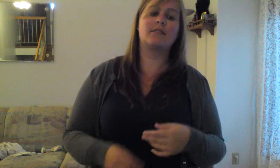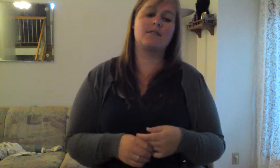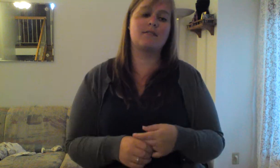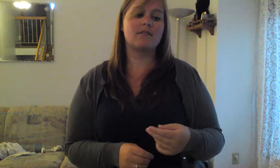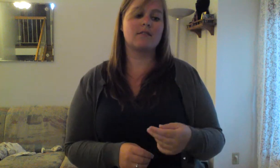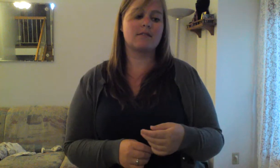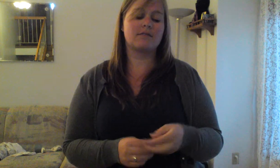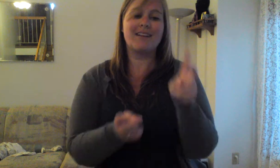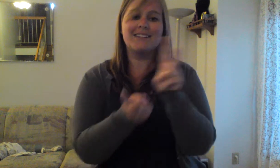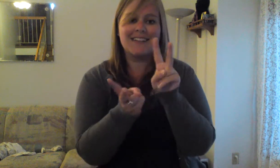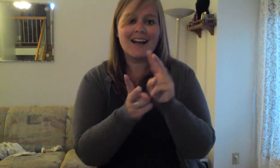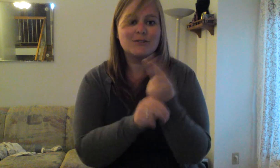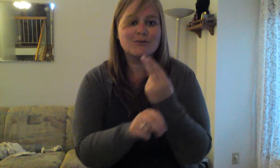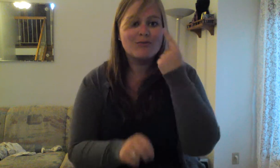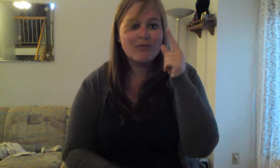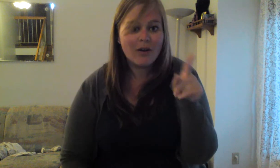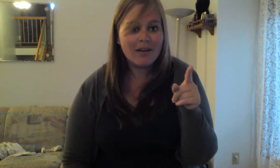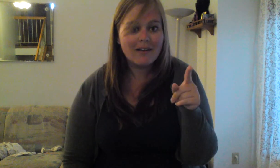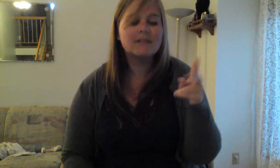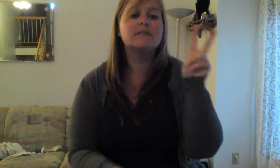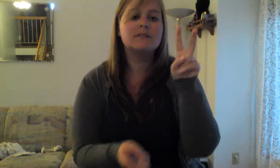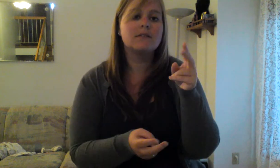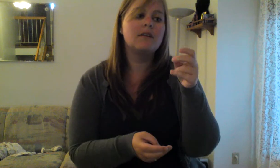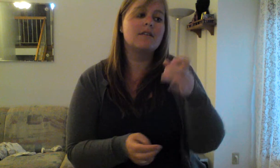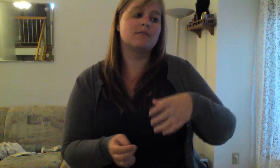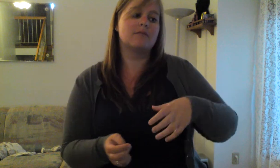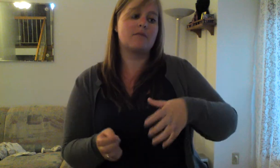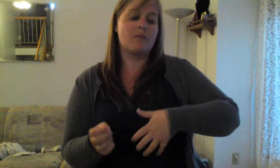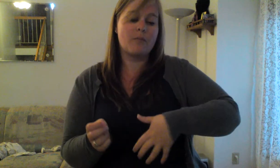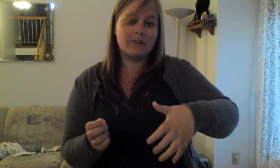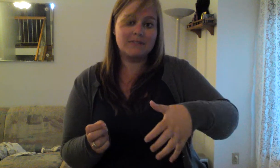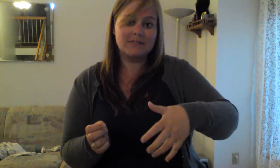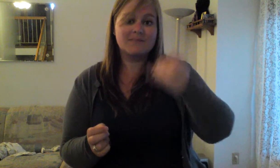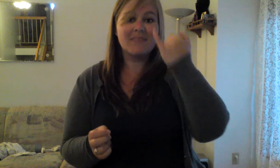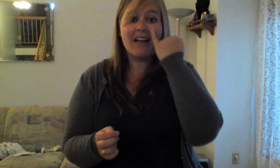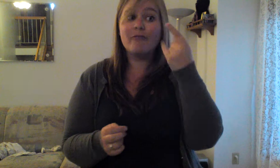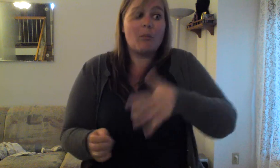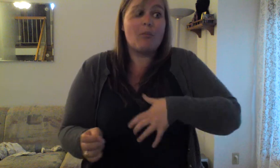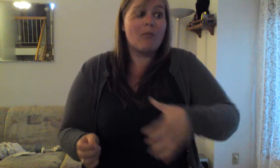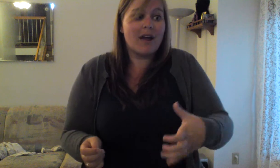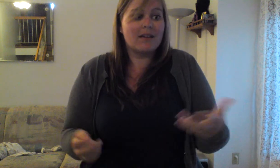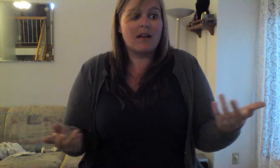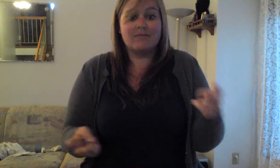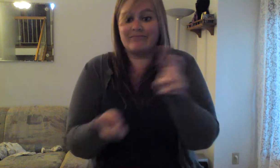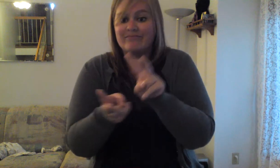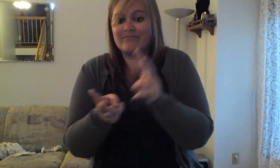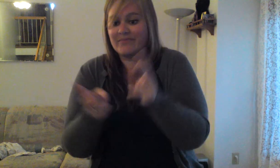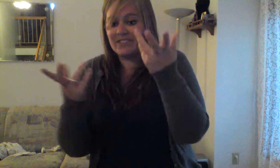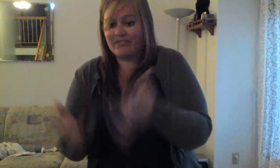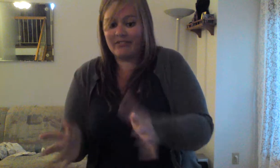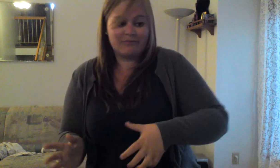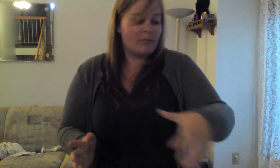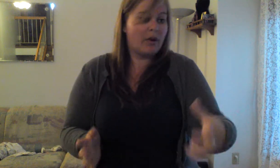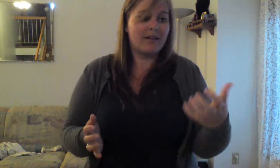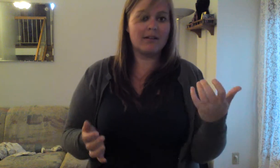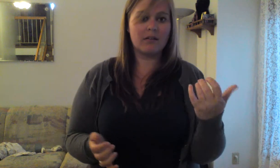sex is to reproduce. If you engage in the acts of sex and you end up pregnant, that was no accident. That was supposed to happen. Now, if you want to call